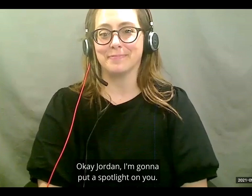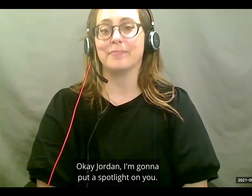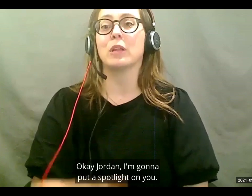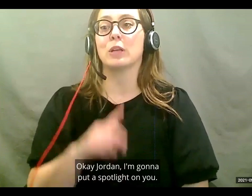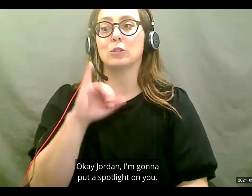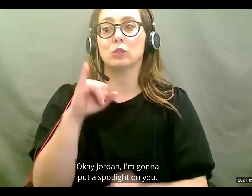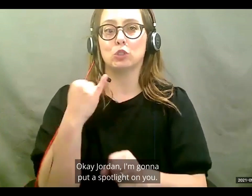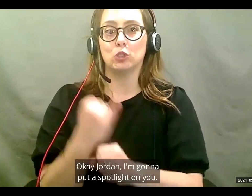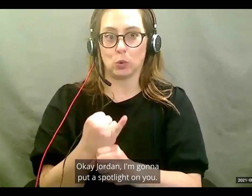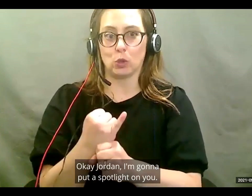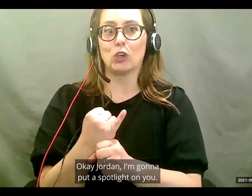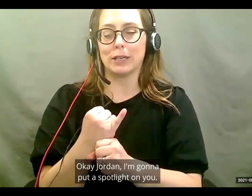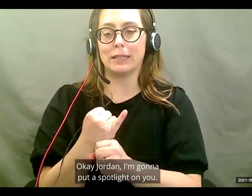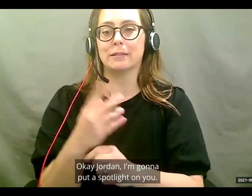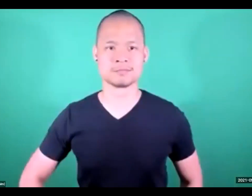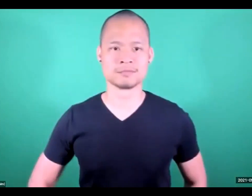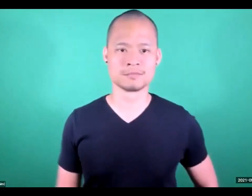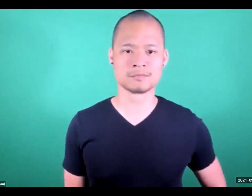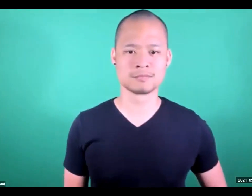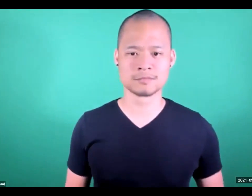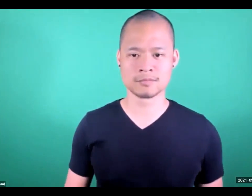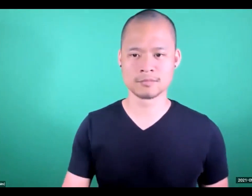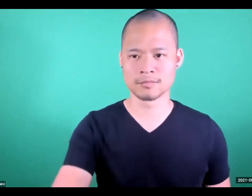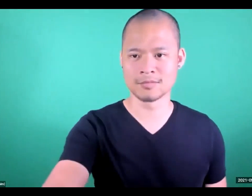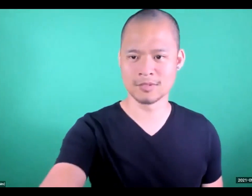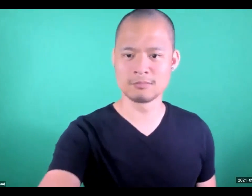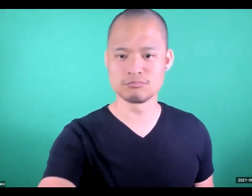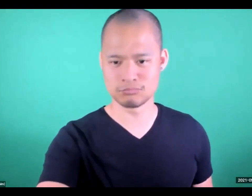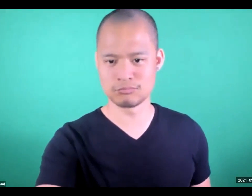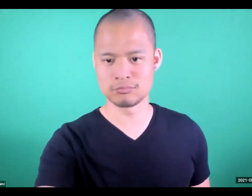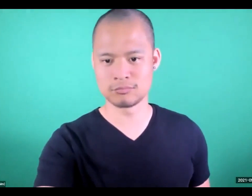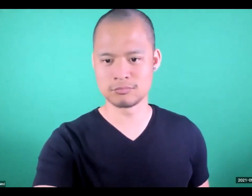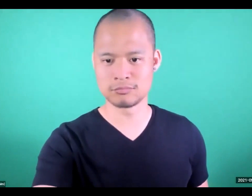Okay, Jordan, I'm going to put a spotlight on you.